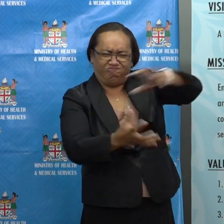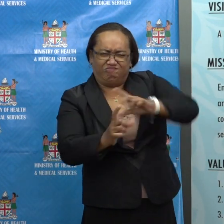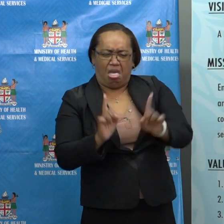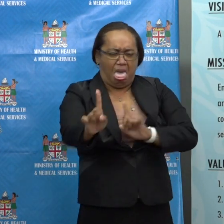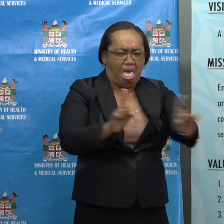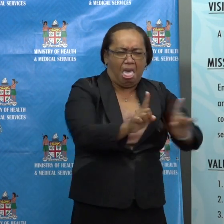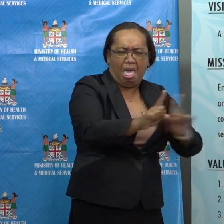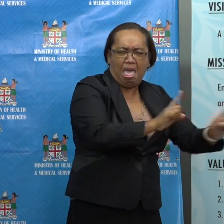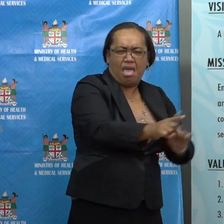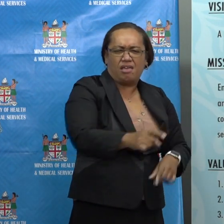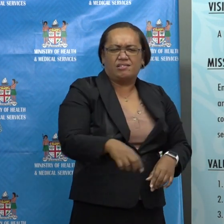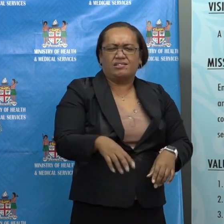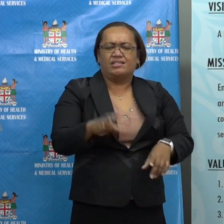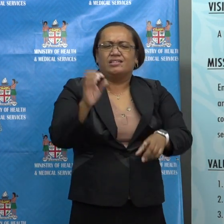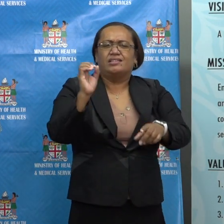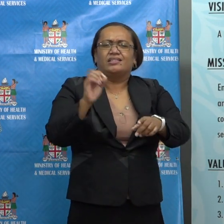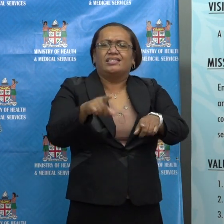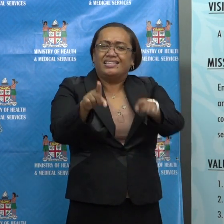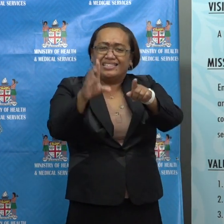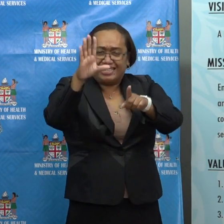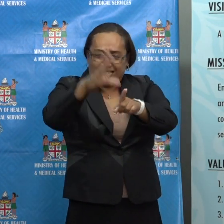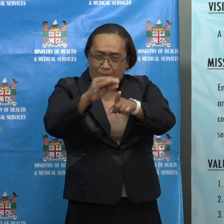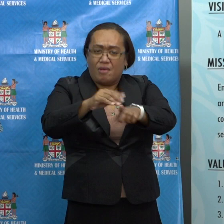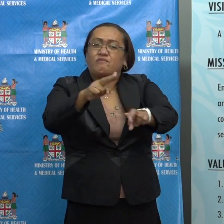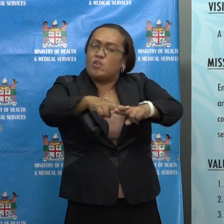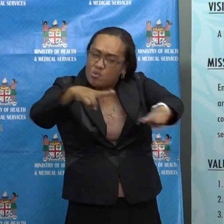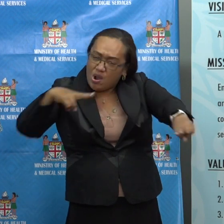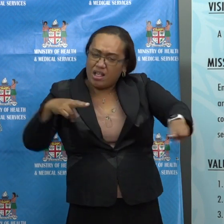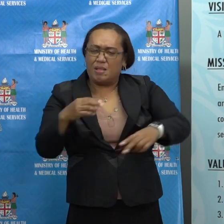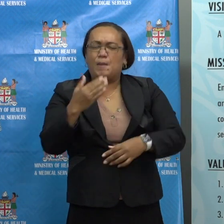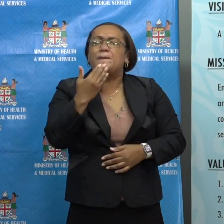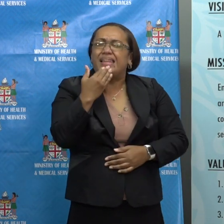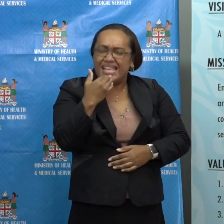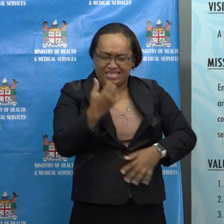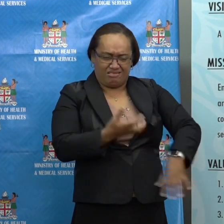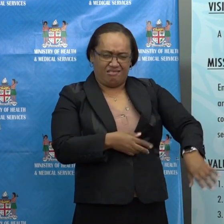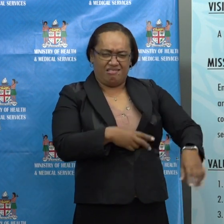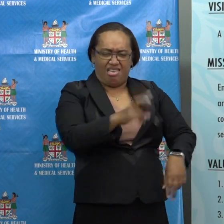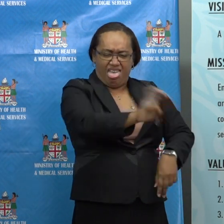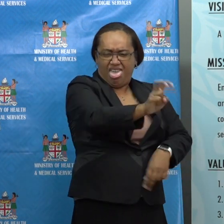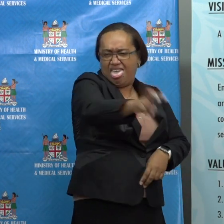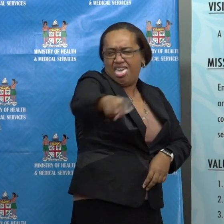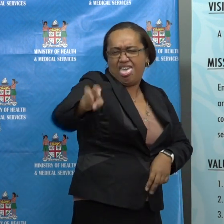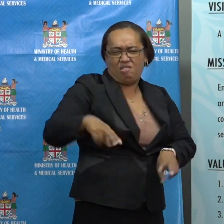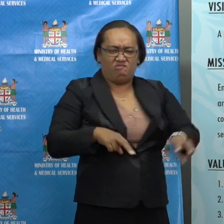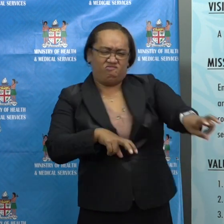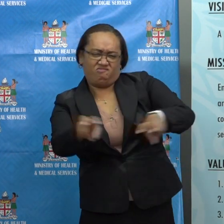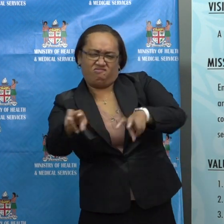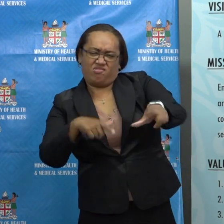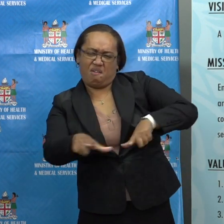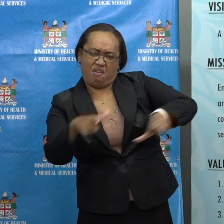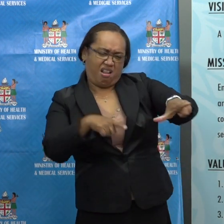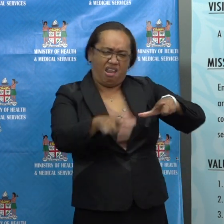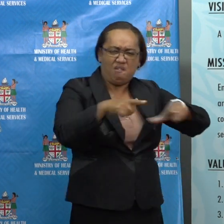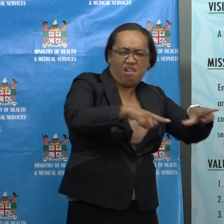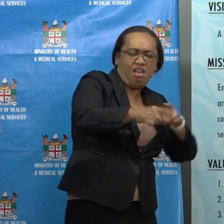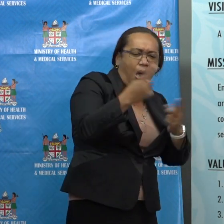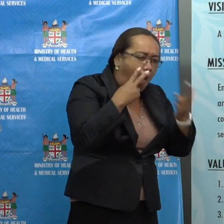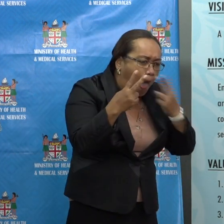indoors. Stay home. Your interaction should be limited entirely to those already living in your